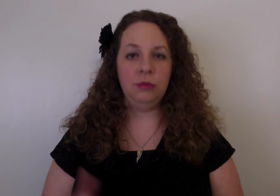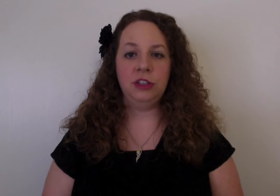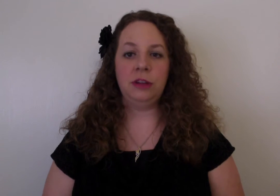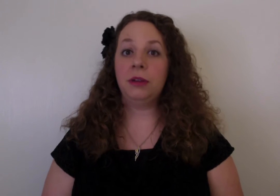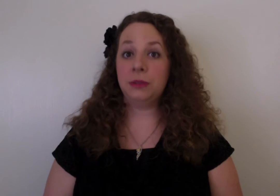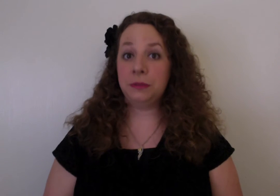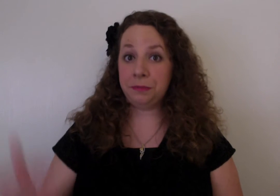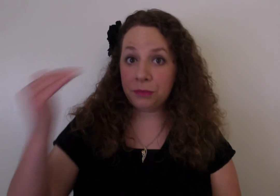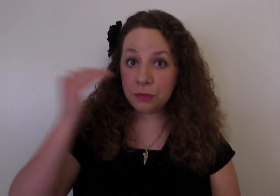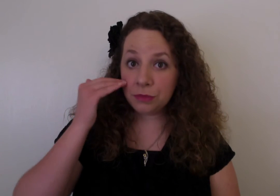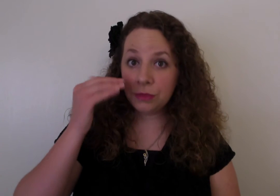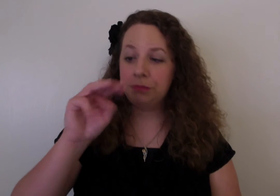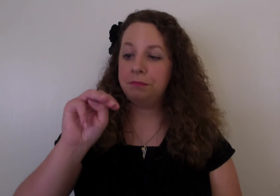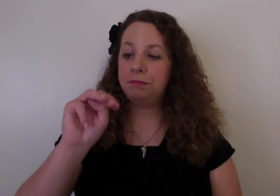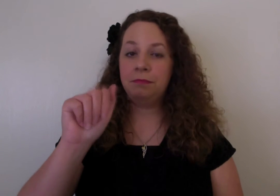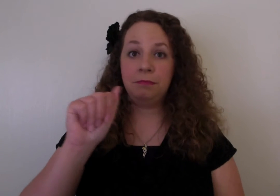your eyebrows.